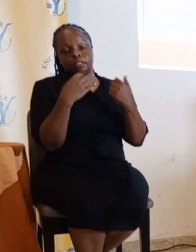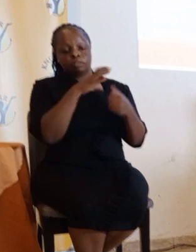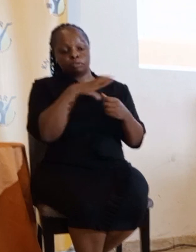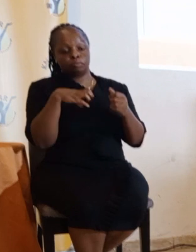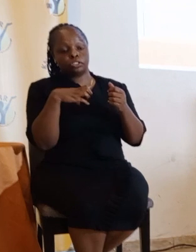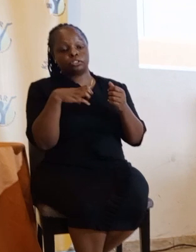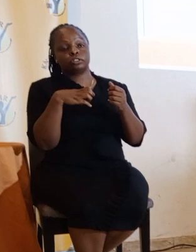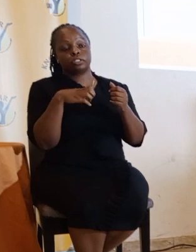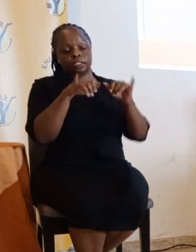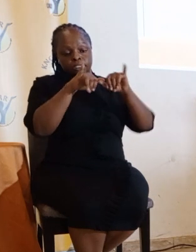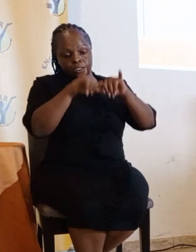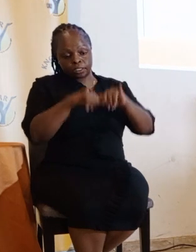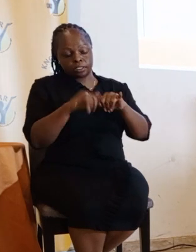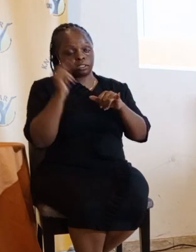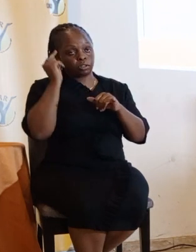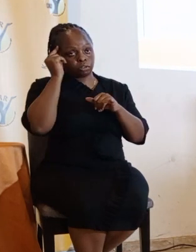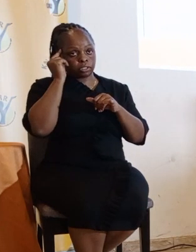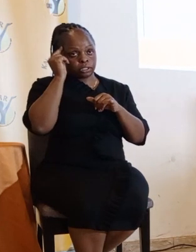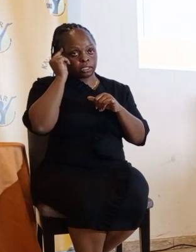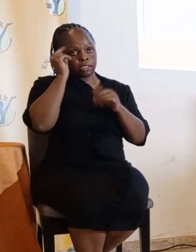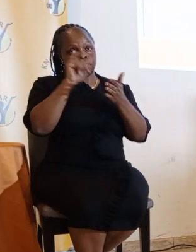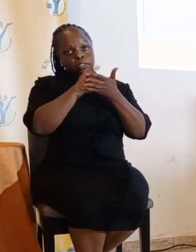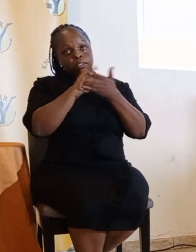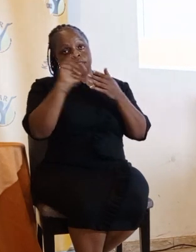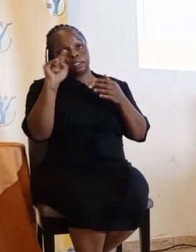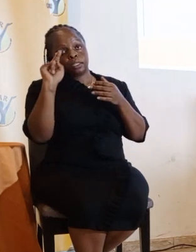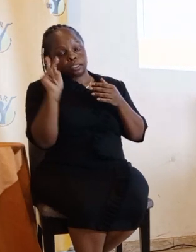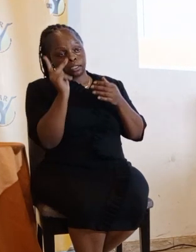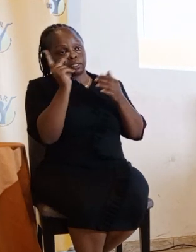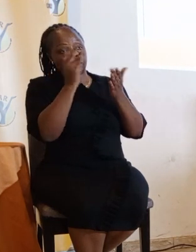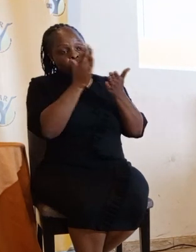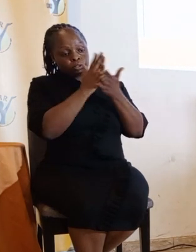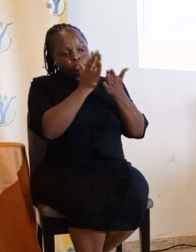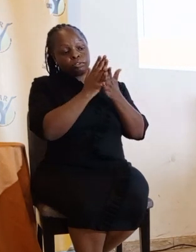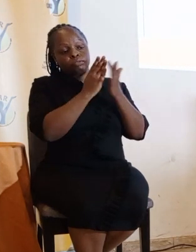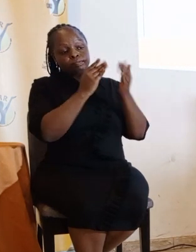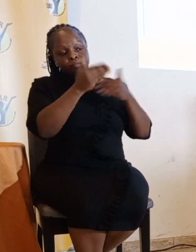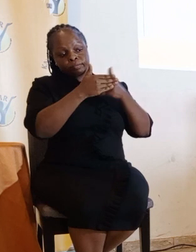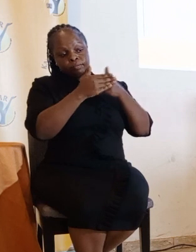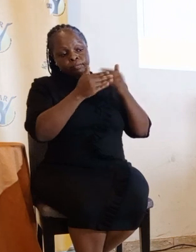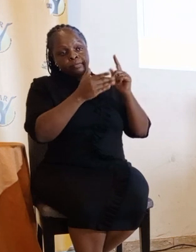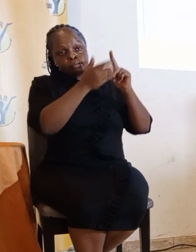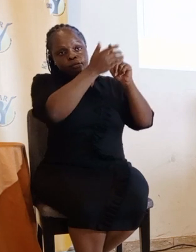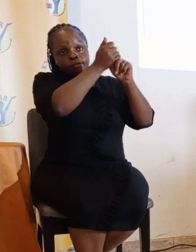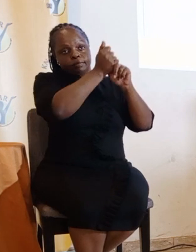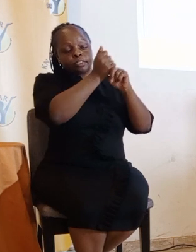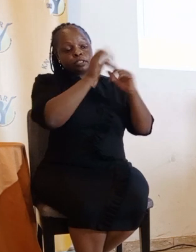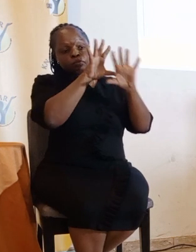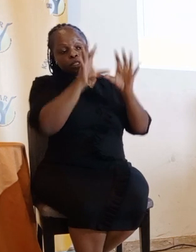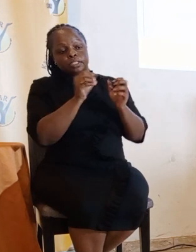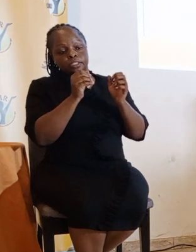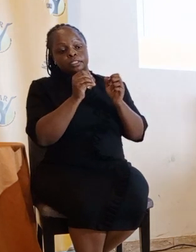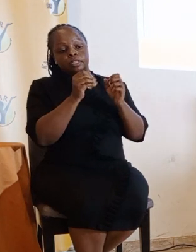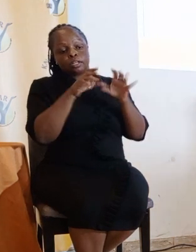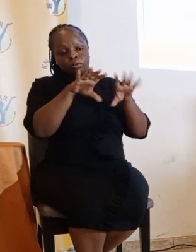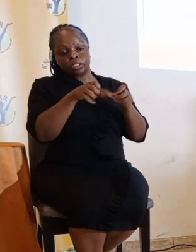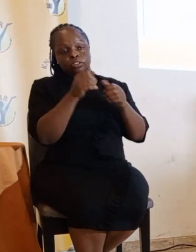Commission remains concerned that Kenya is yet to attain the desired budgetary allocations on health